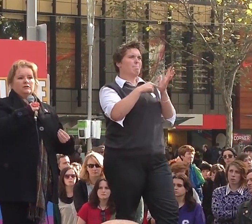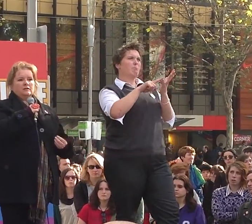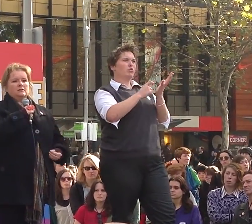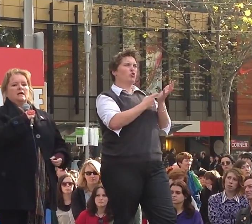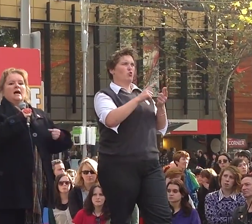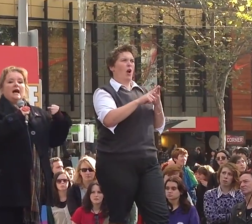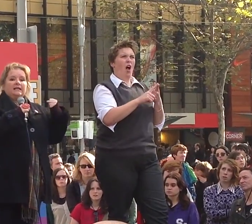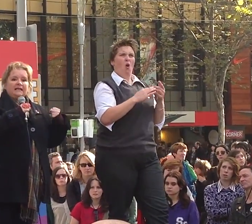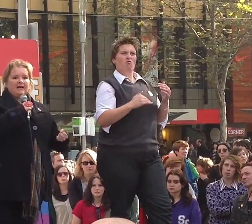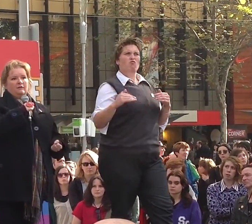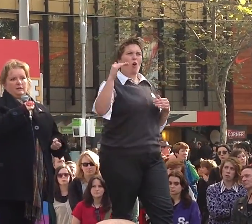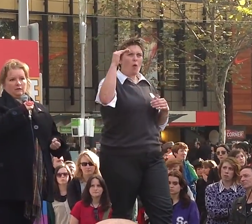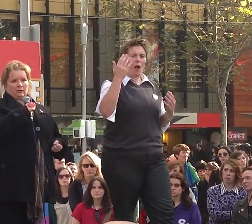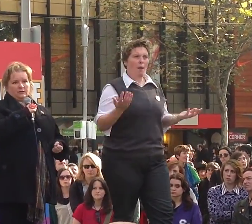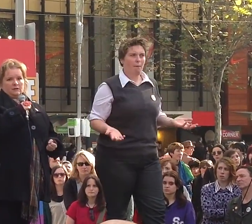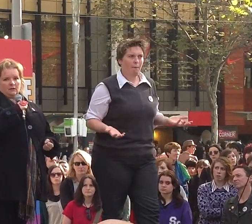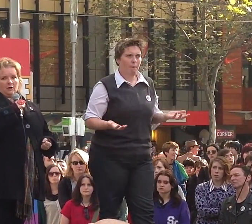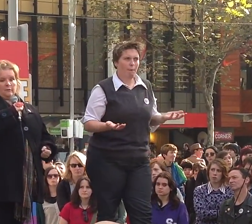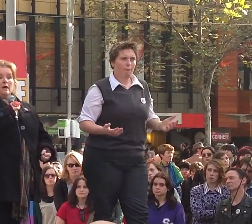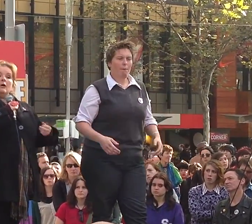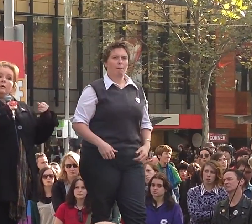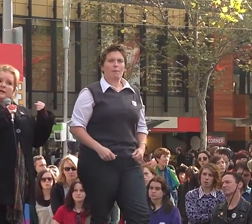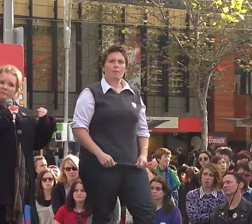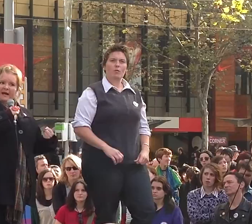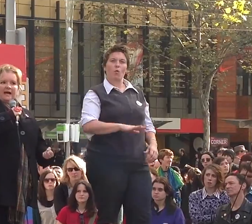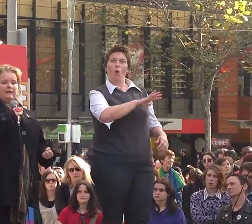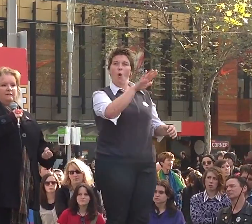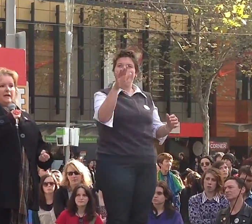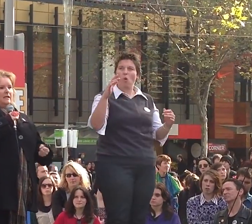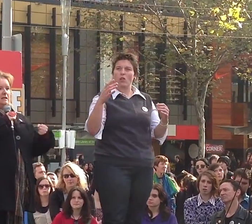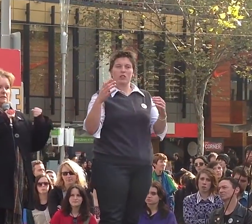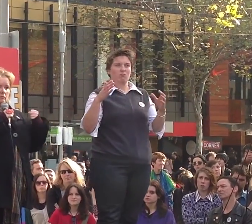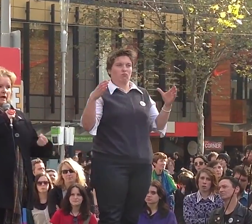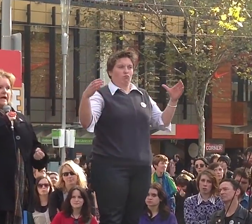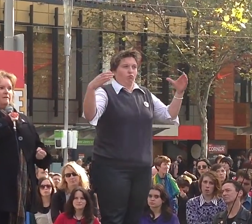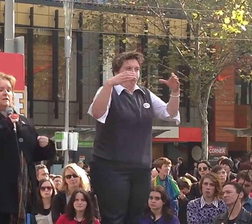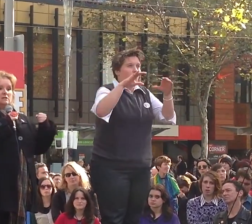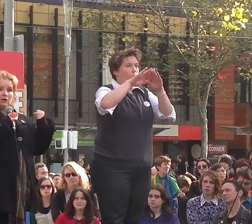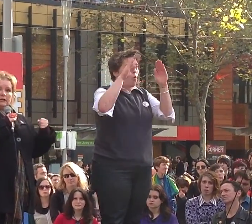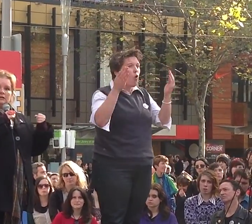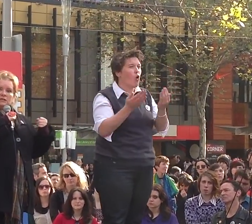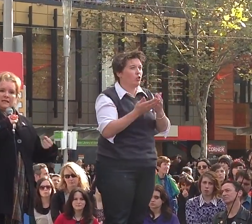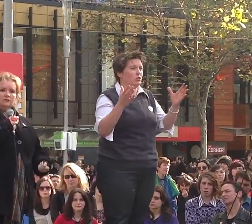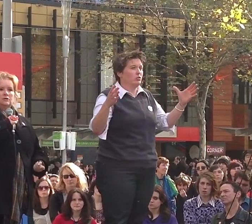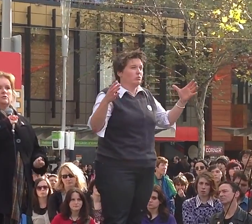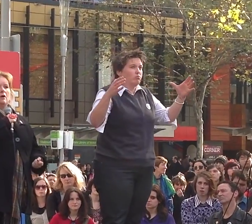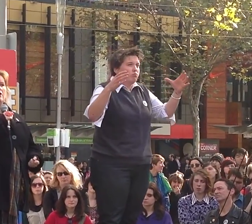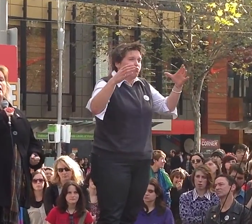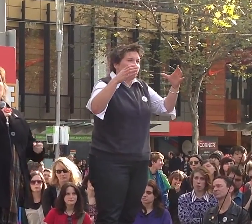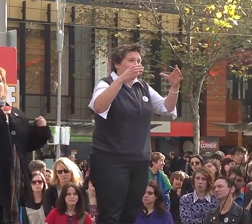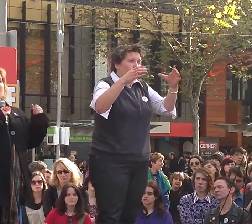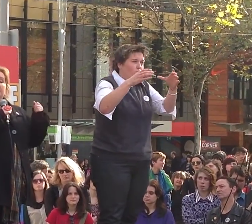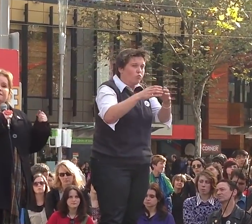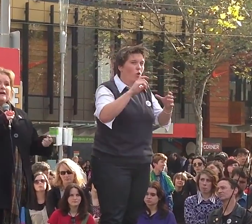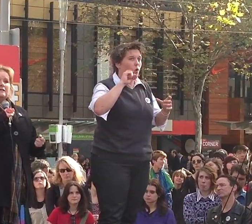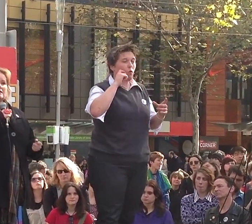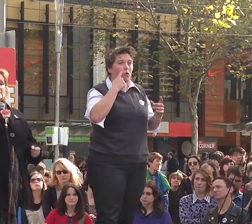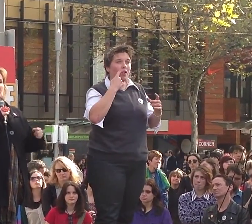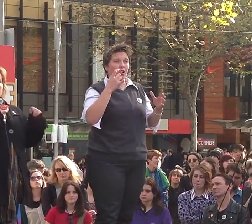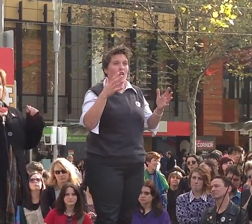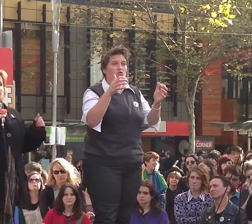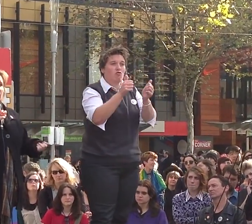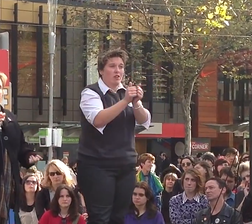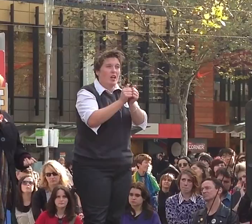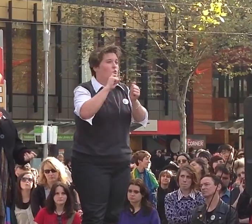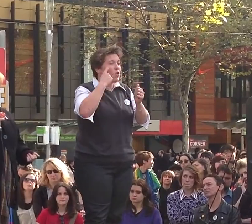Those forces are gathering across the globe. We are part of that. It is a wave that is going to continue to grow. And the fact